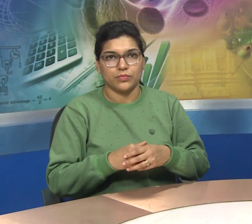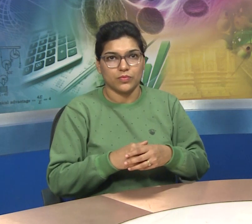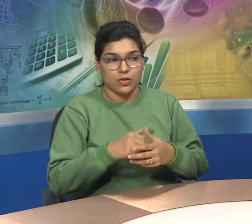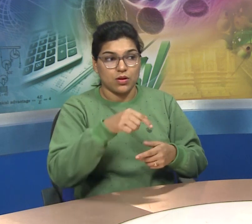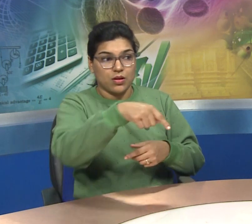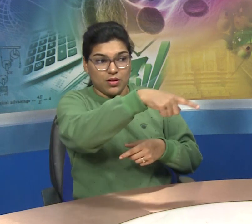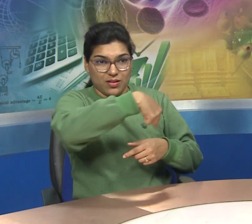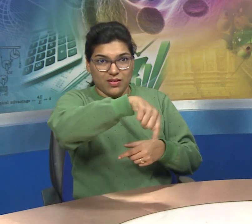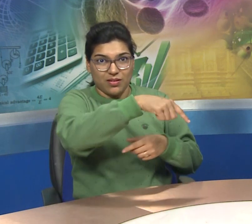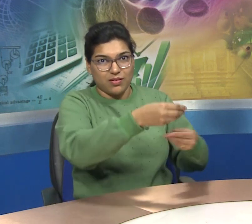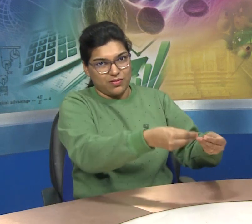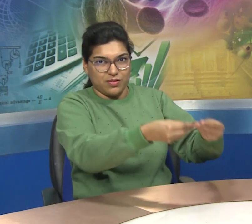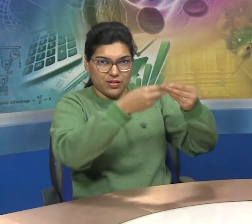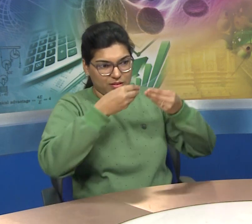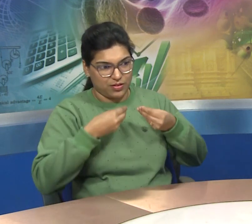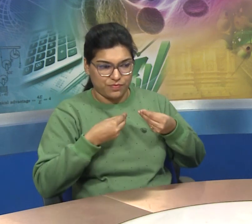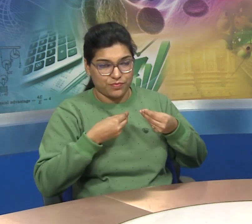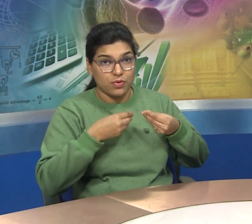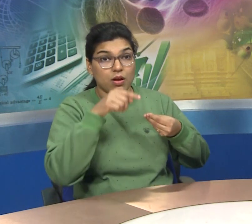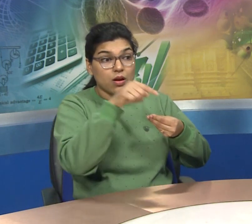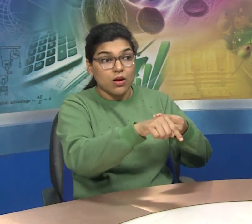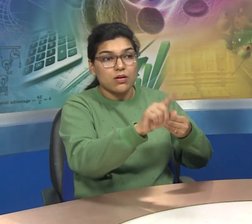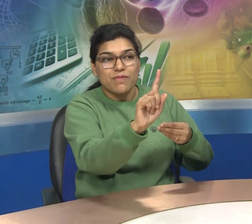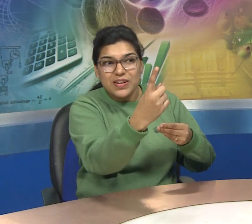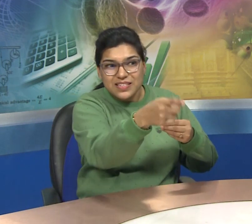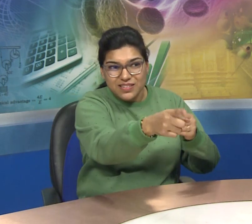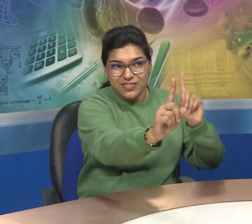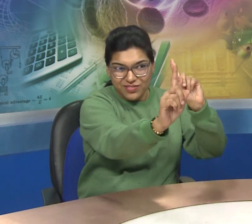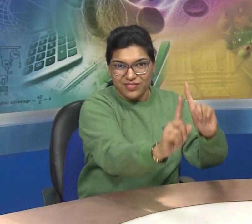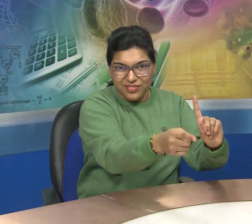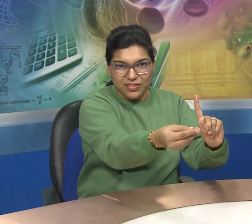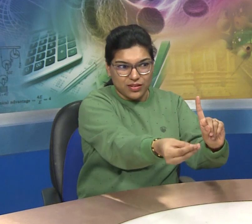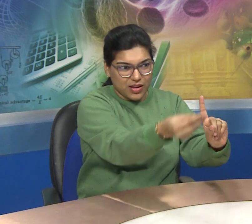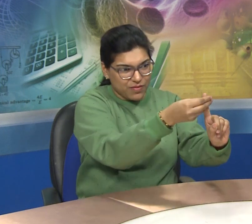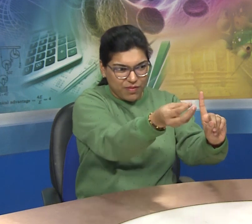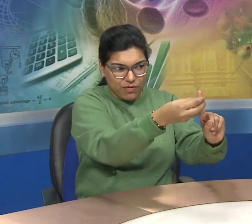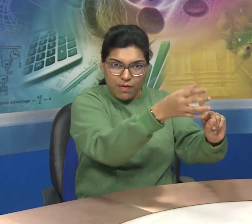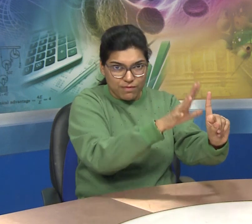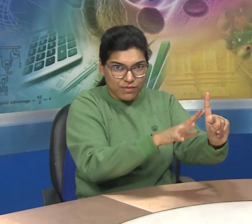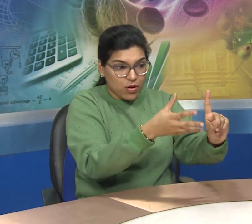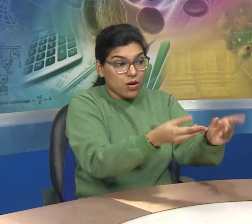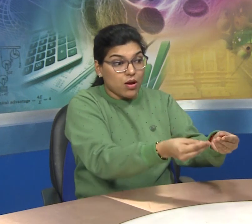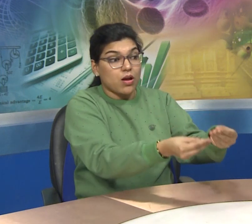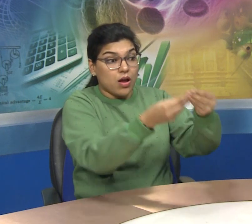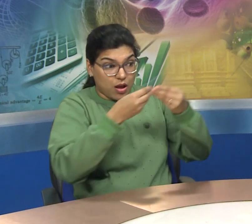They usually present the contents of primary documents in condensed form.